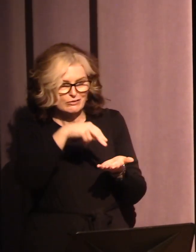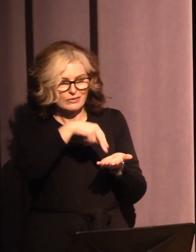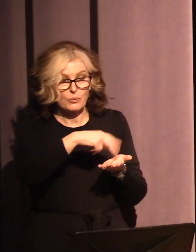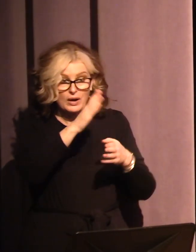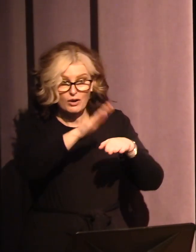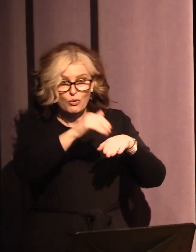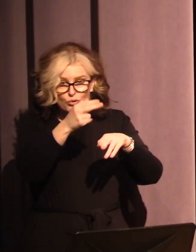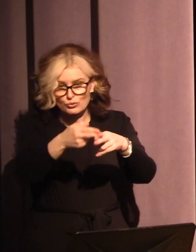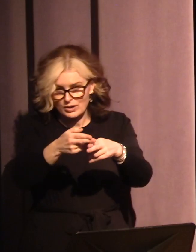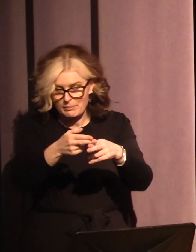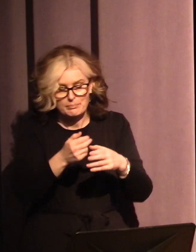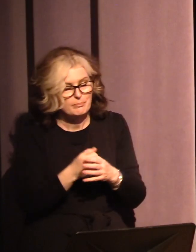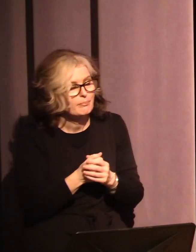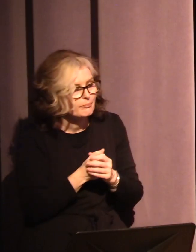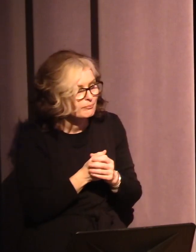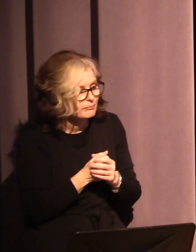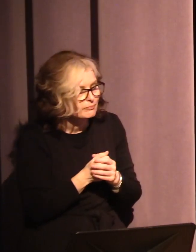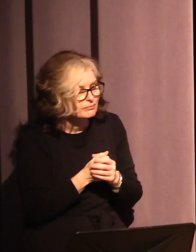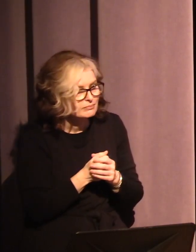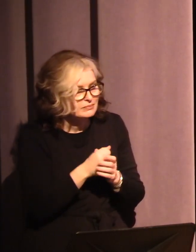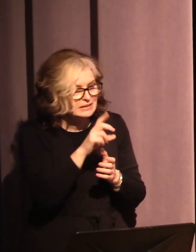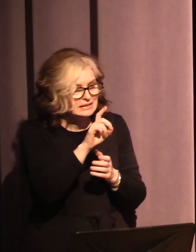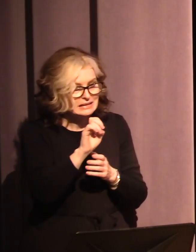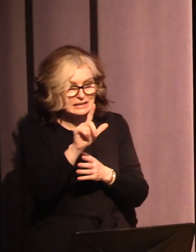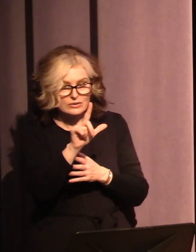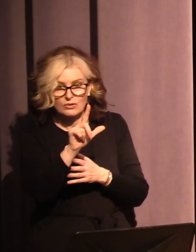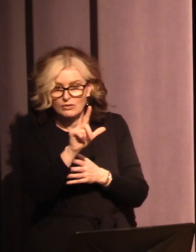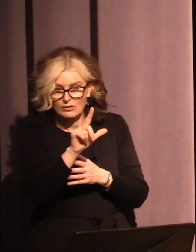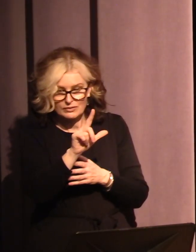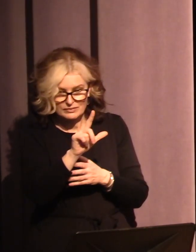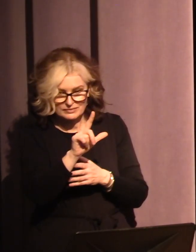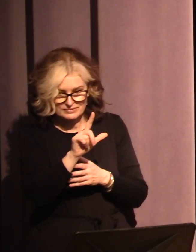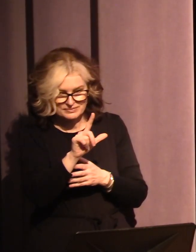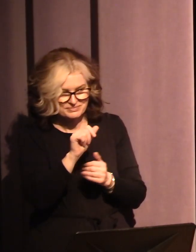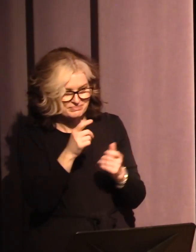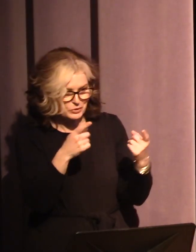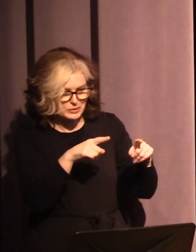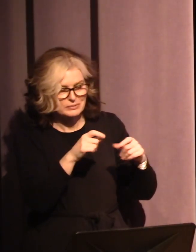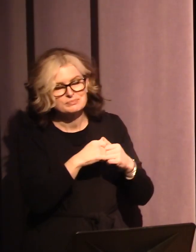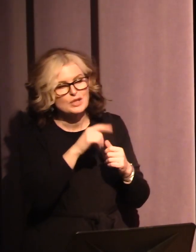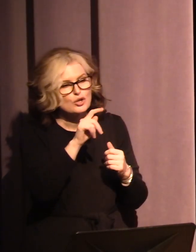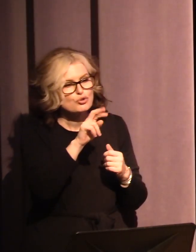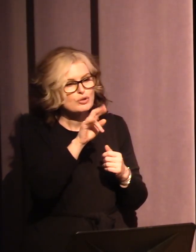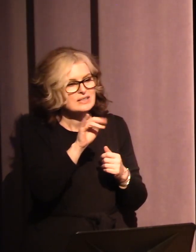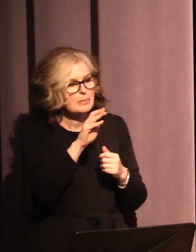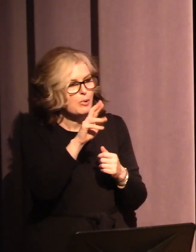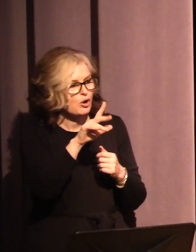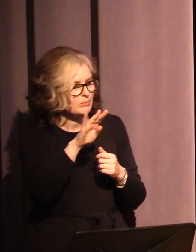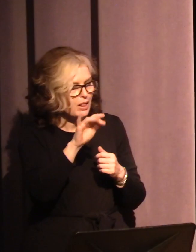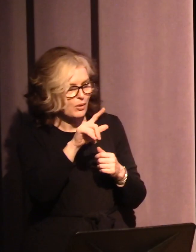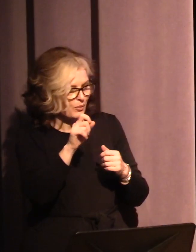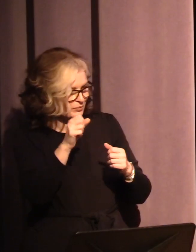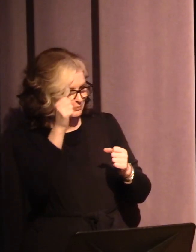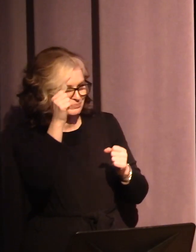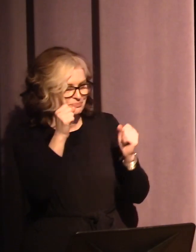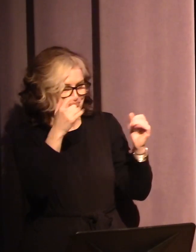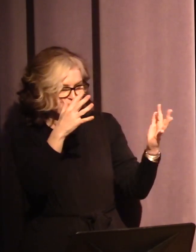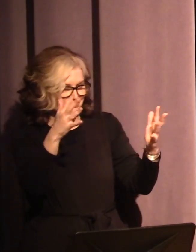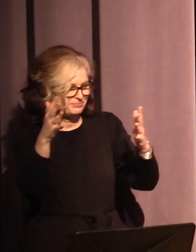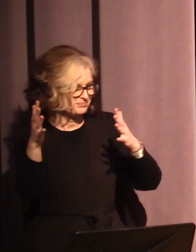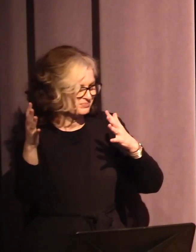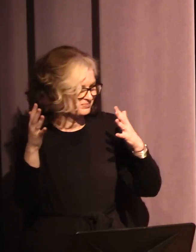I call your name. Deal? Okay, Tracy Barnes Malone.